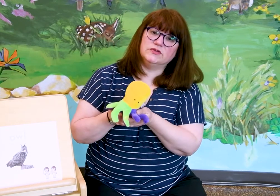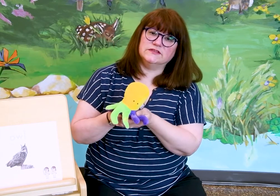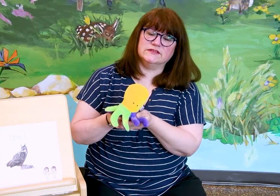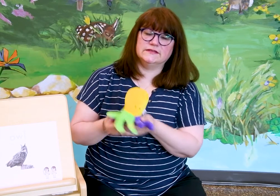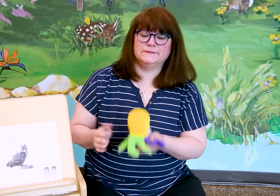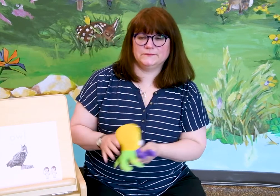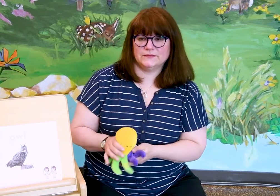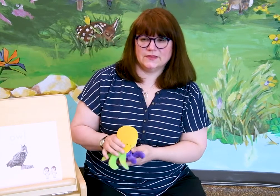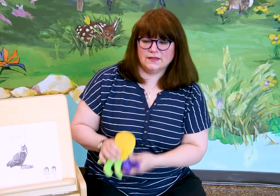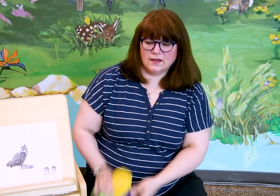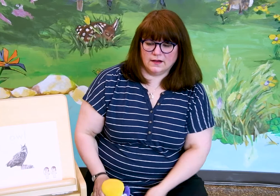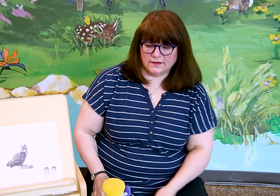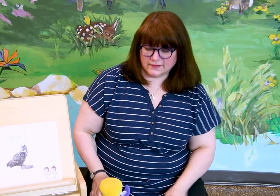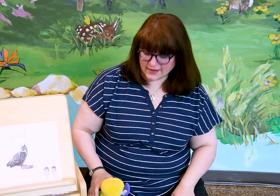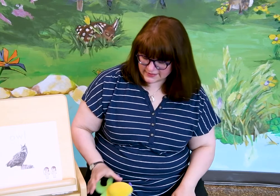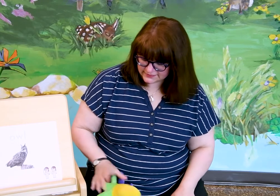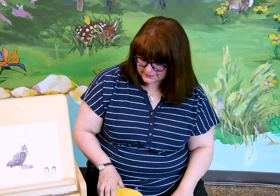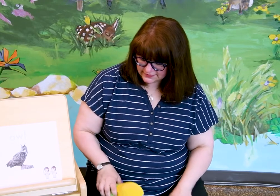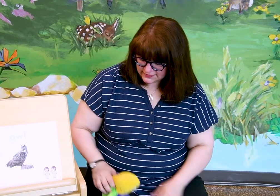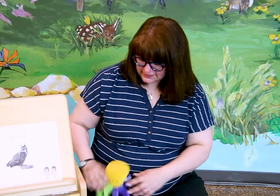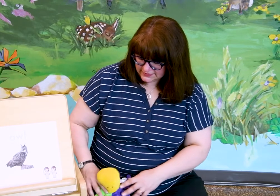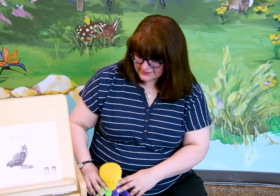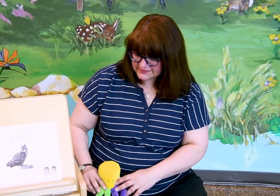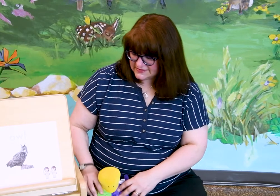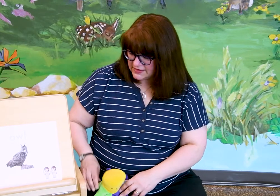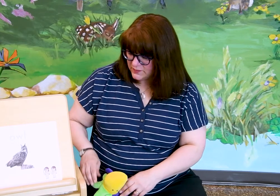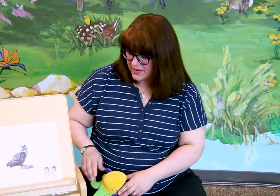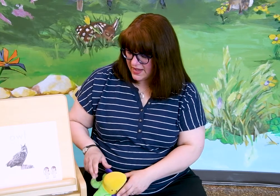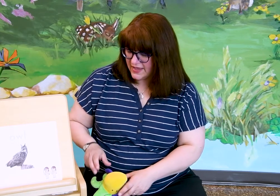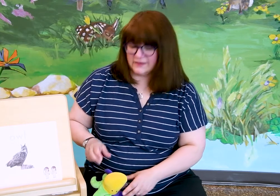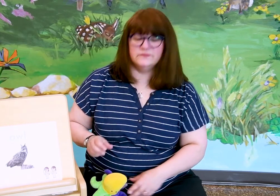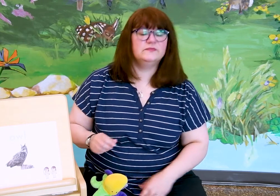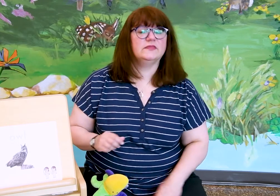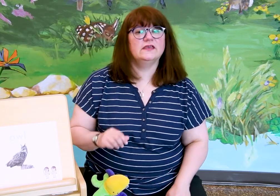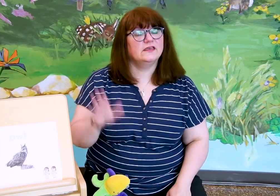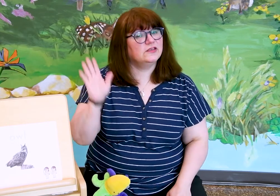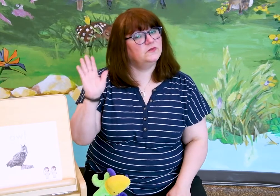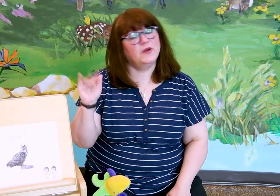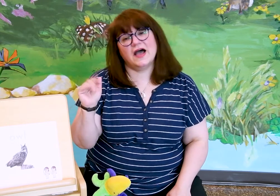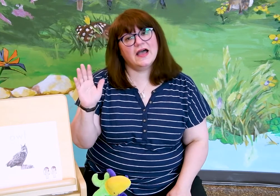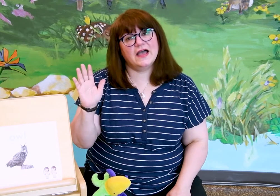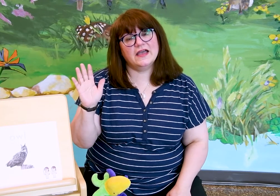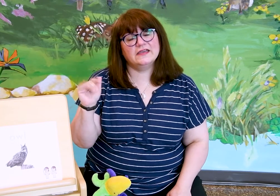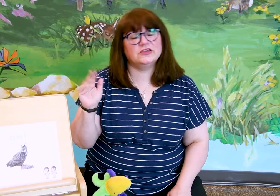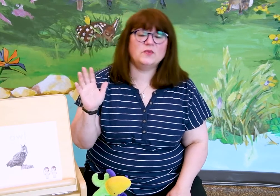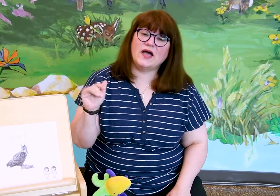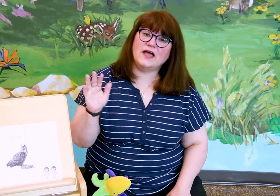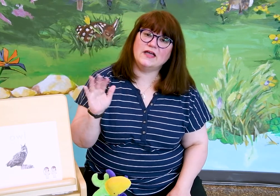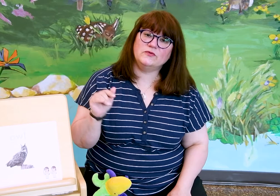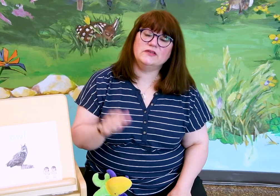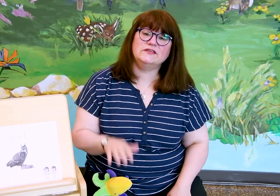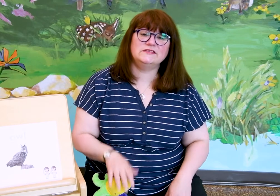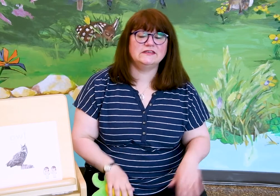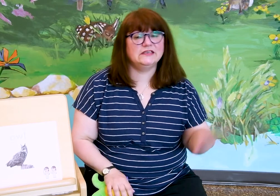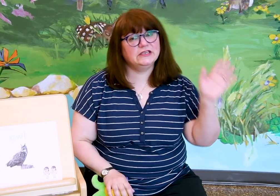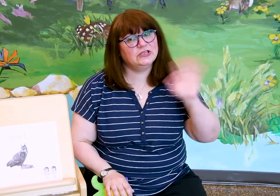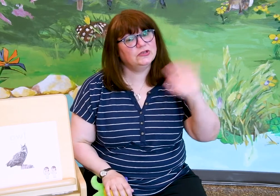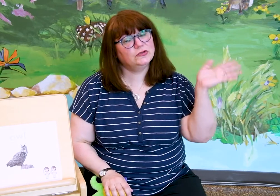octopuses. All right, let's say goodbye. Goodbye, goodbye, we'll see you